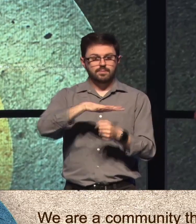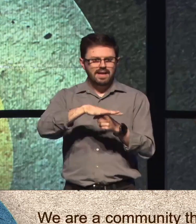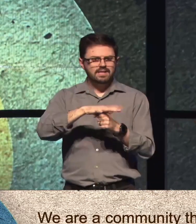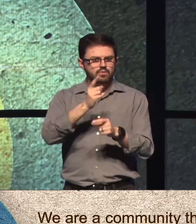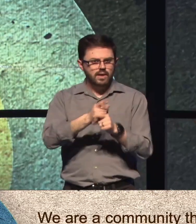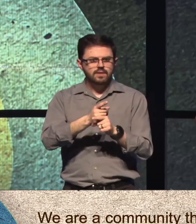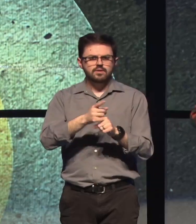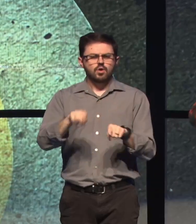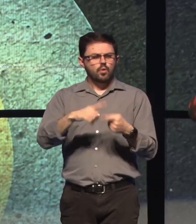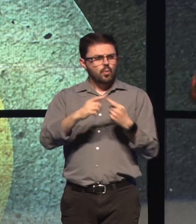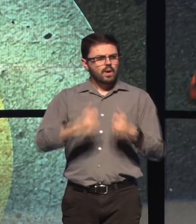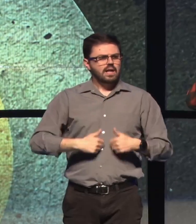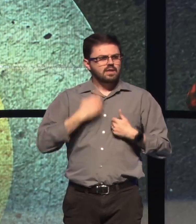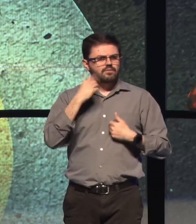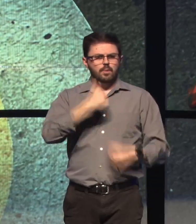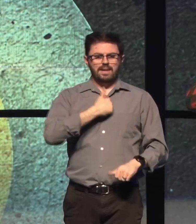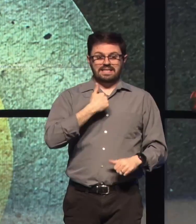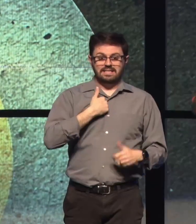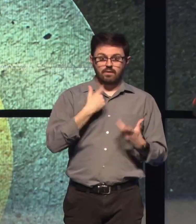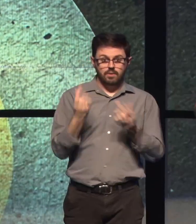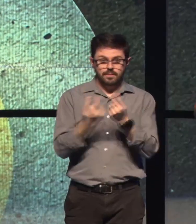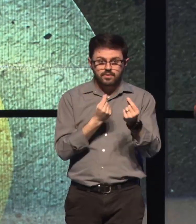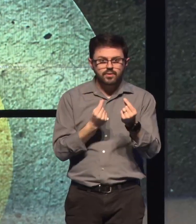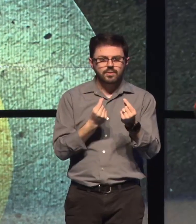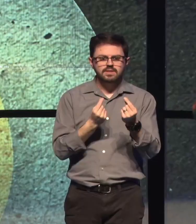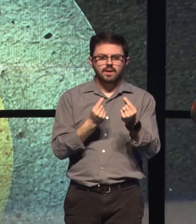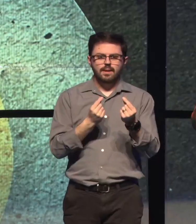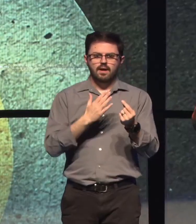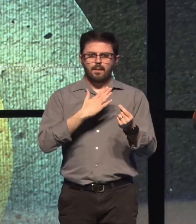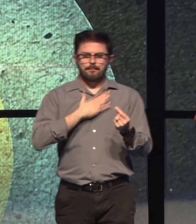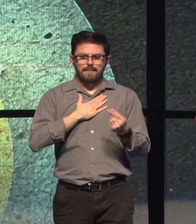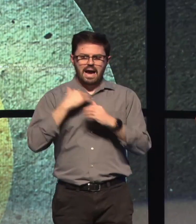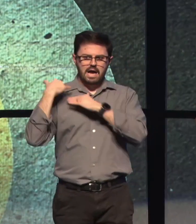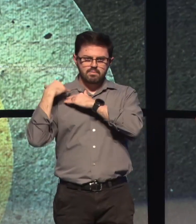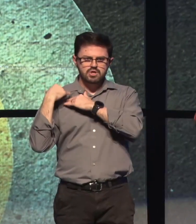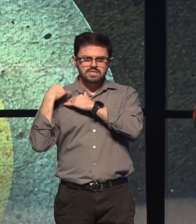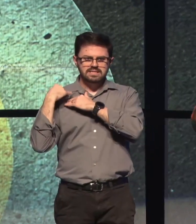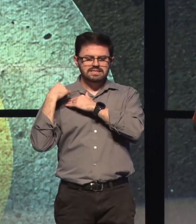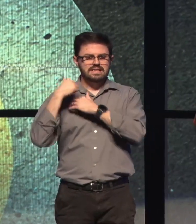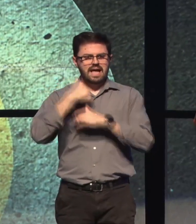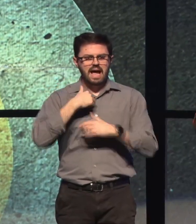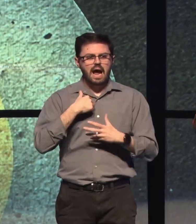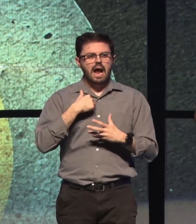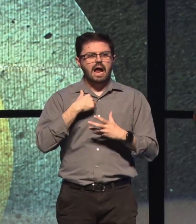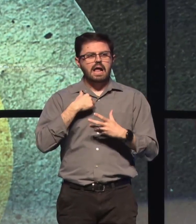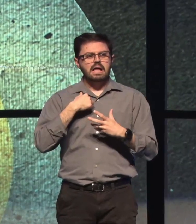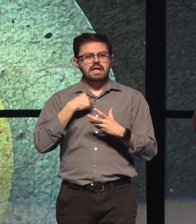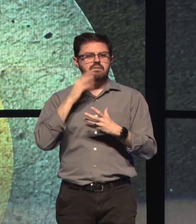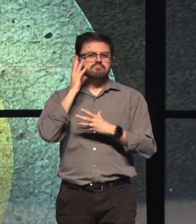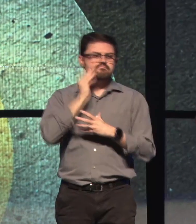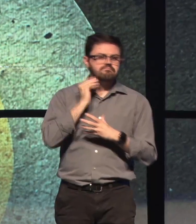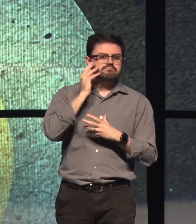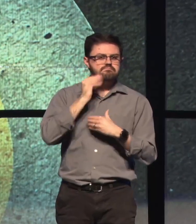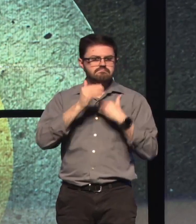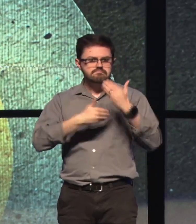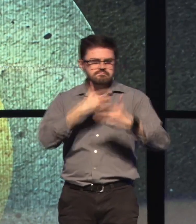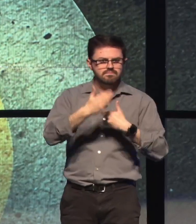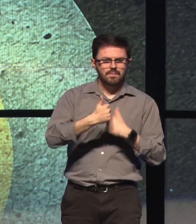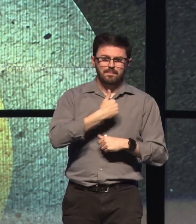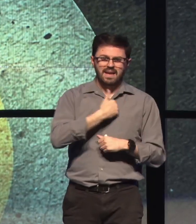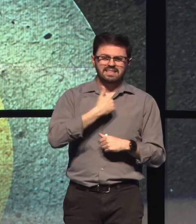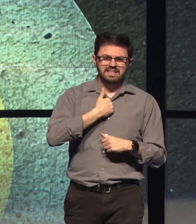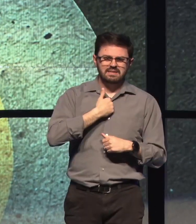myself, what am I doing? I'm carrying all of my burdens myself. I'm living under a lie that I could actually do that.